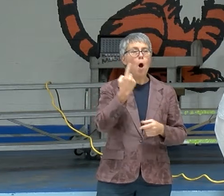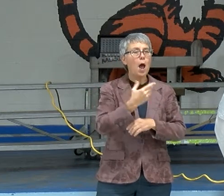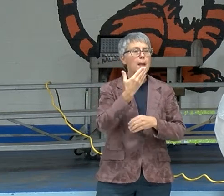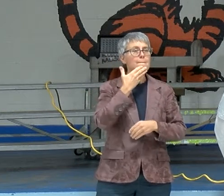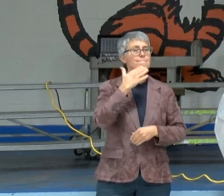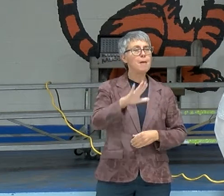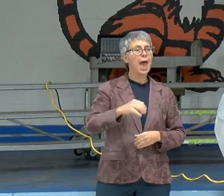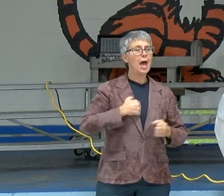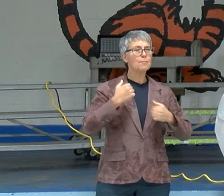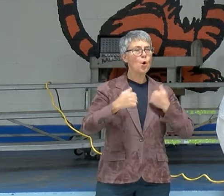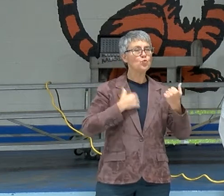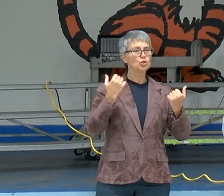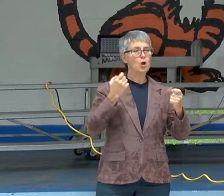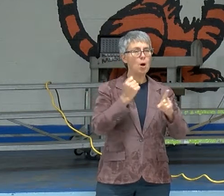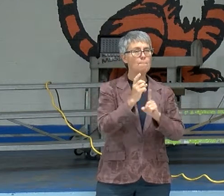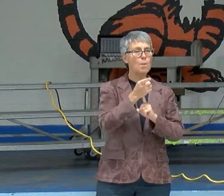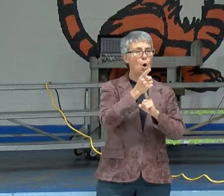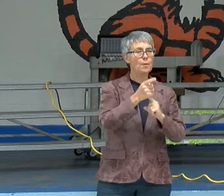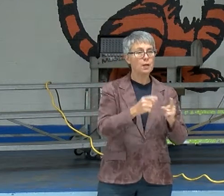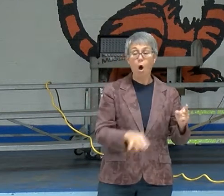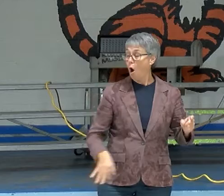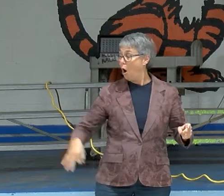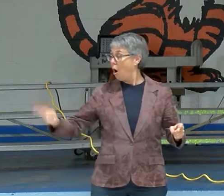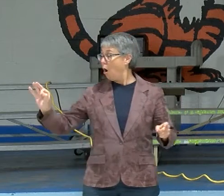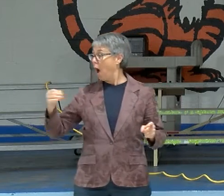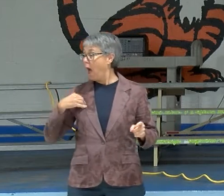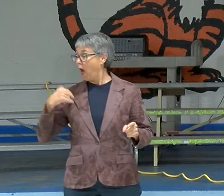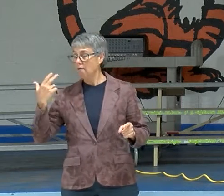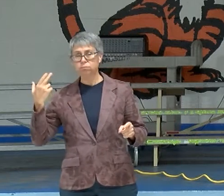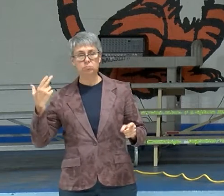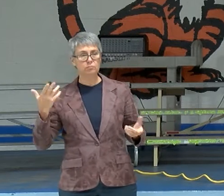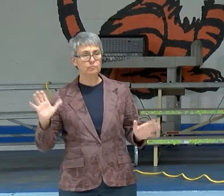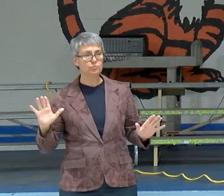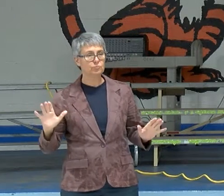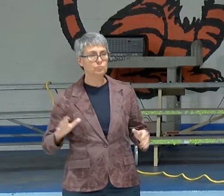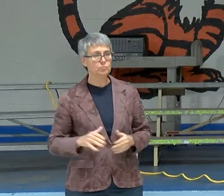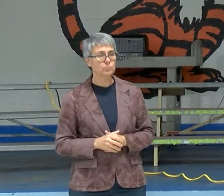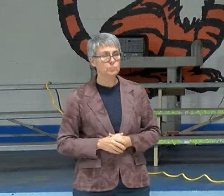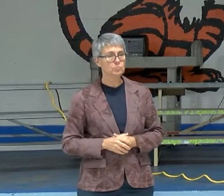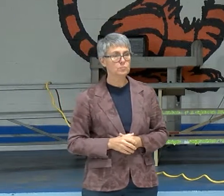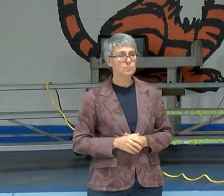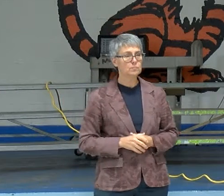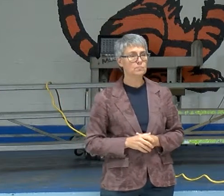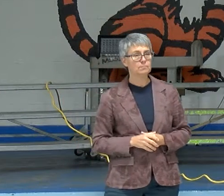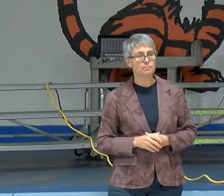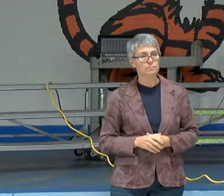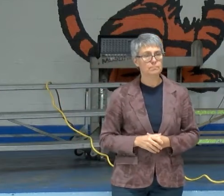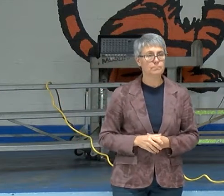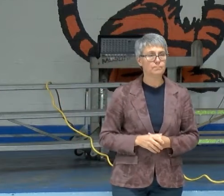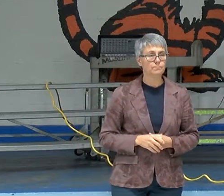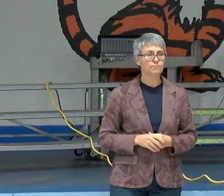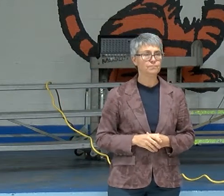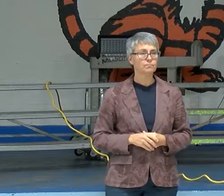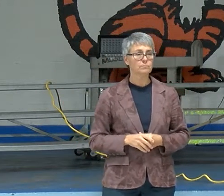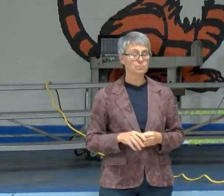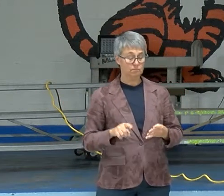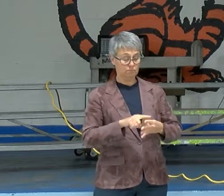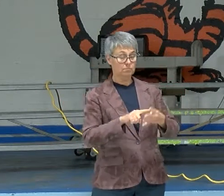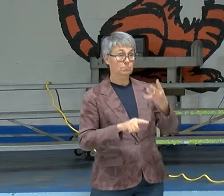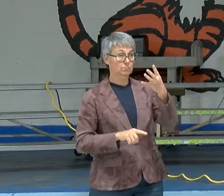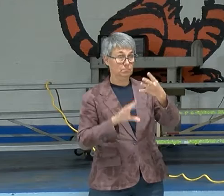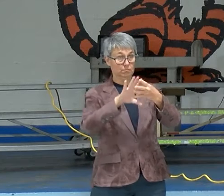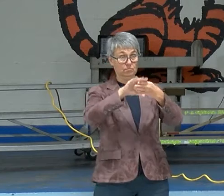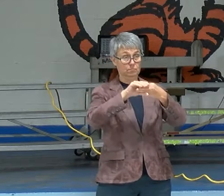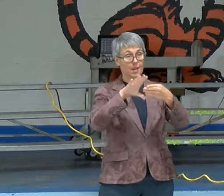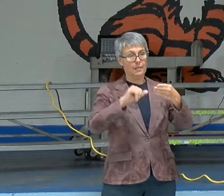an impulsive decision that tragically became a fatal one. All four of these stories show the fallout